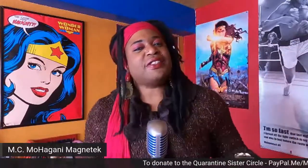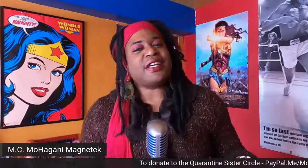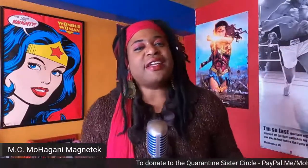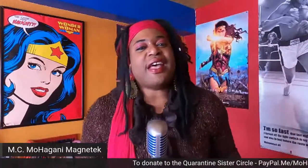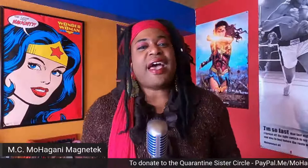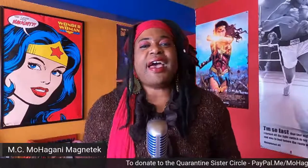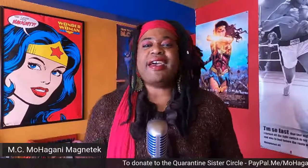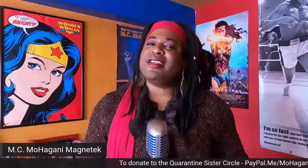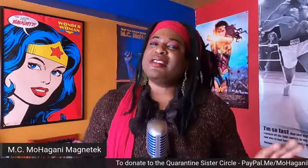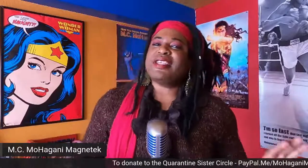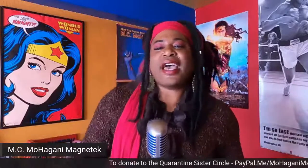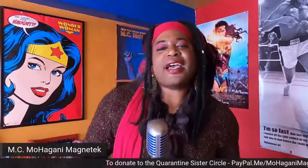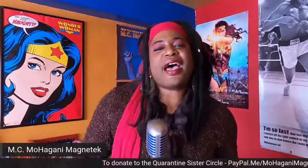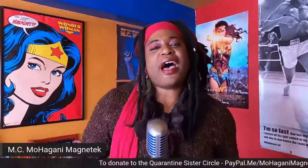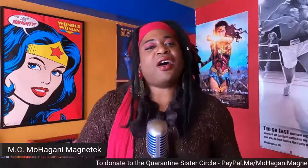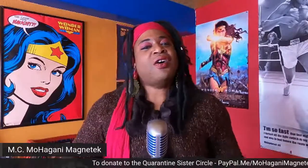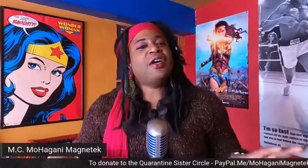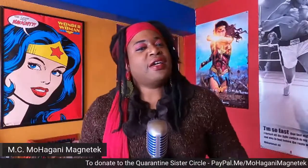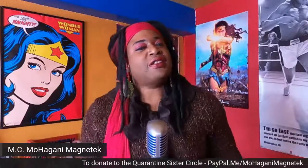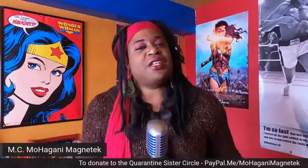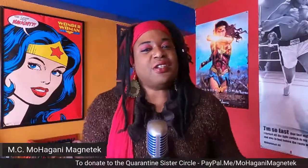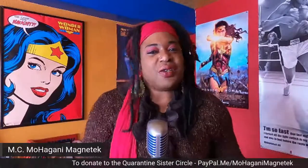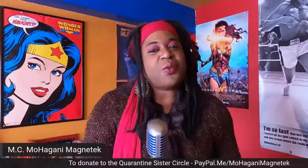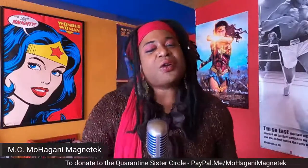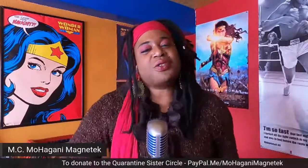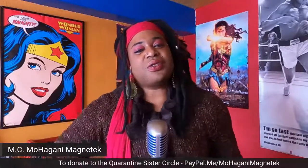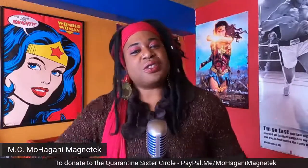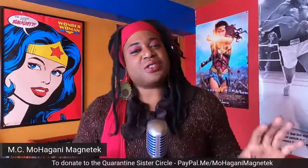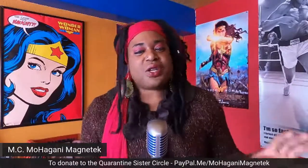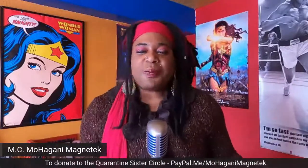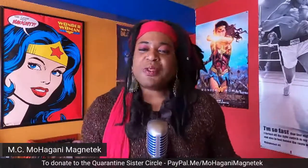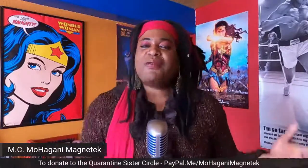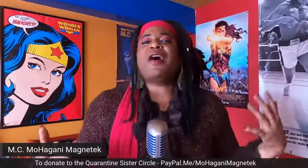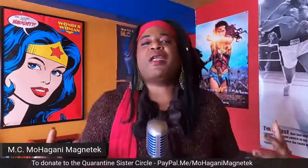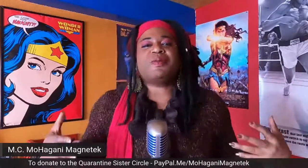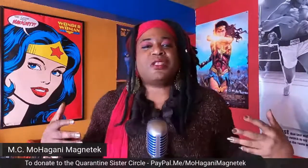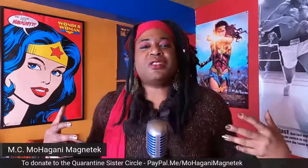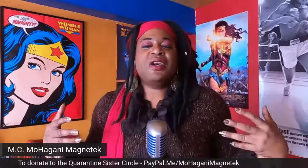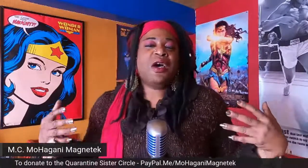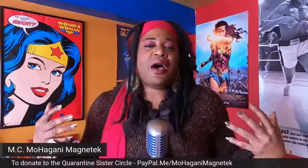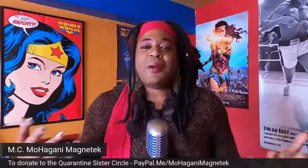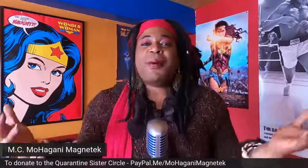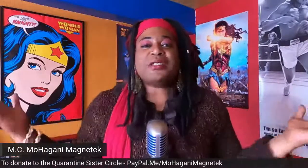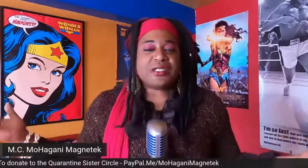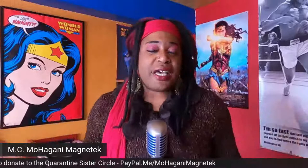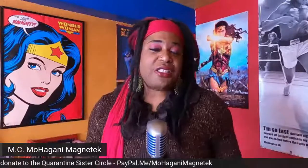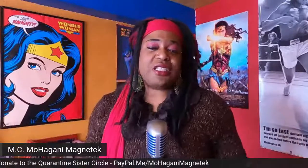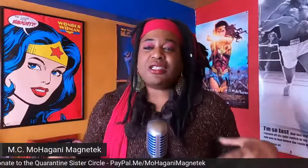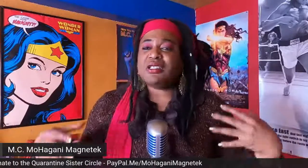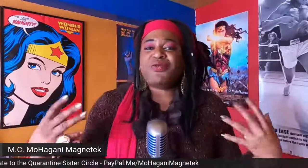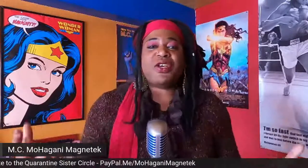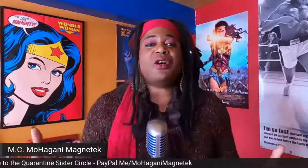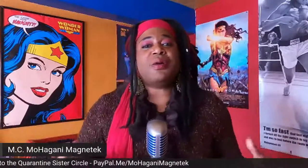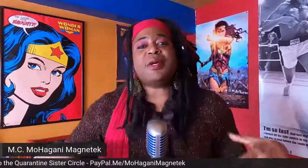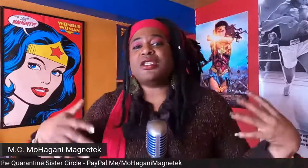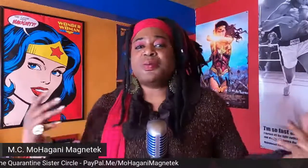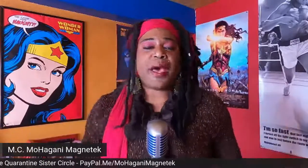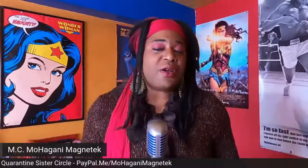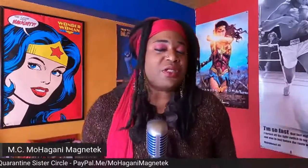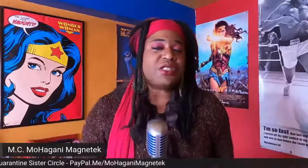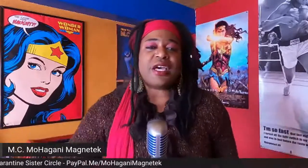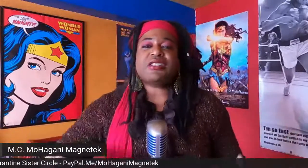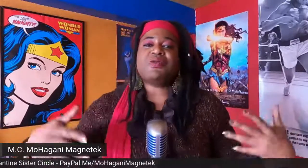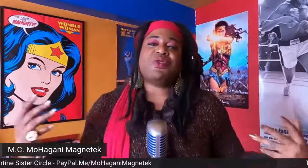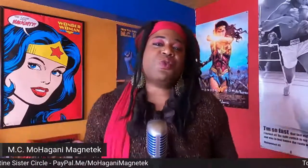every Sunday, you know, just hanging out and continuing to work through this script and develop this presentation, this film, and this